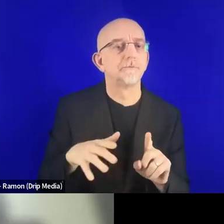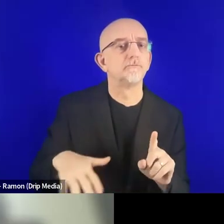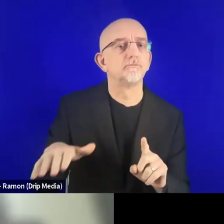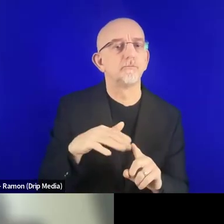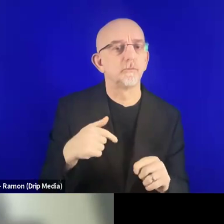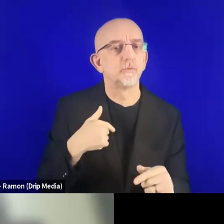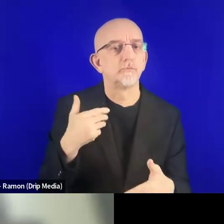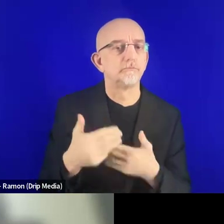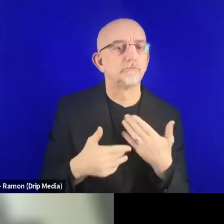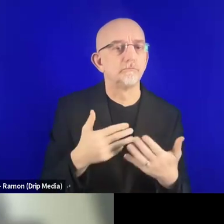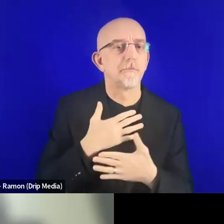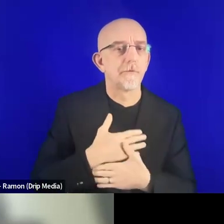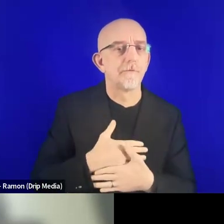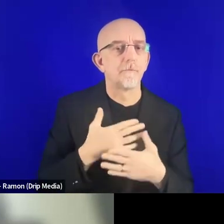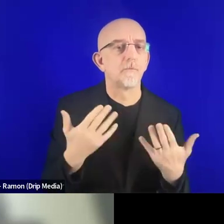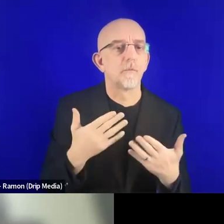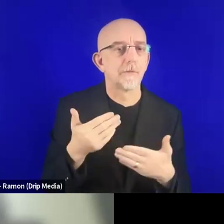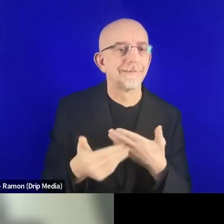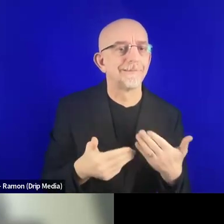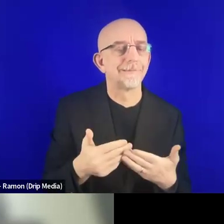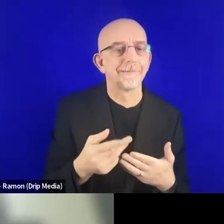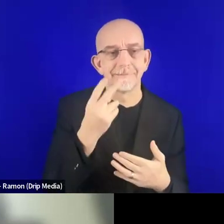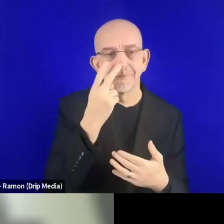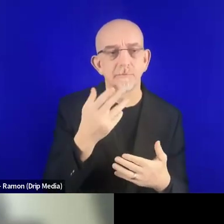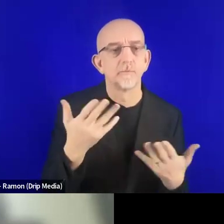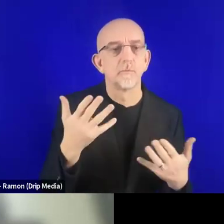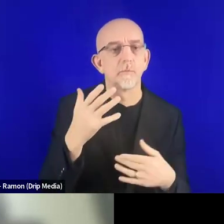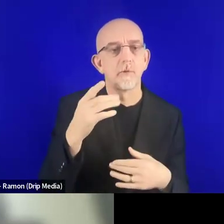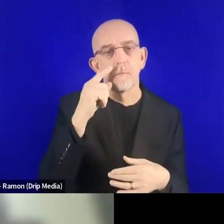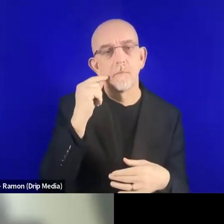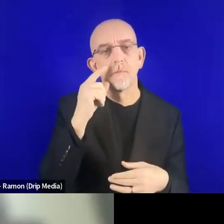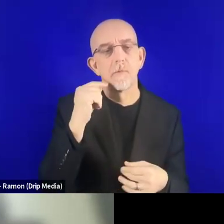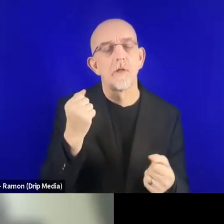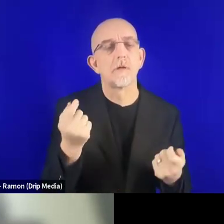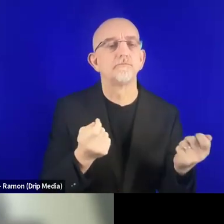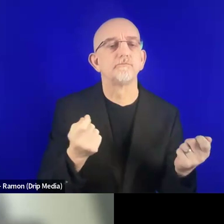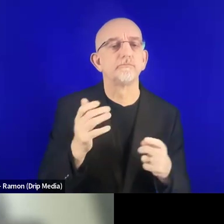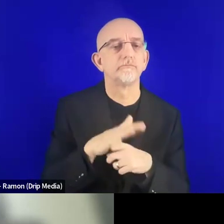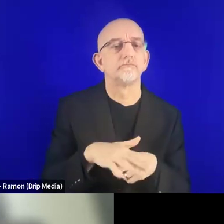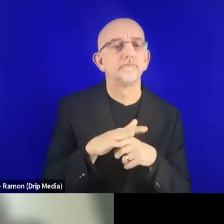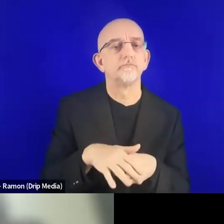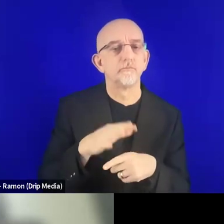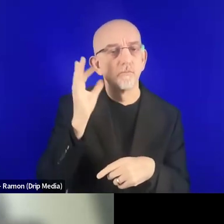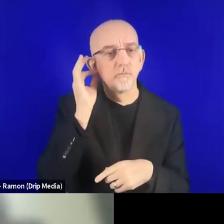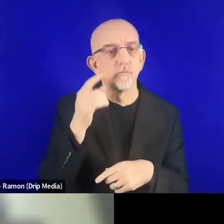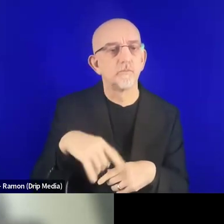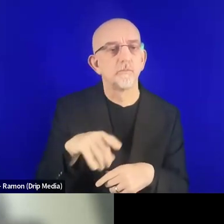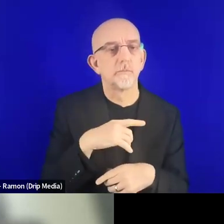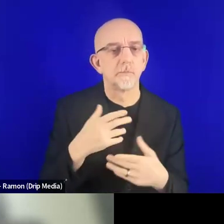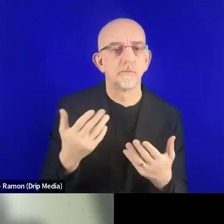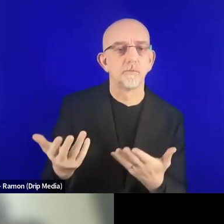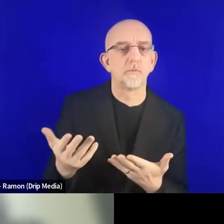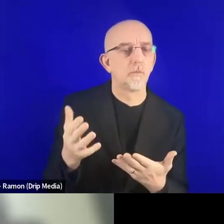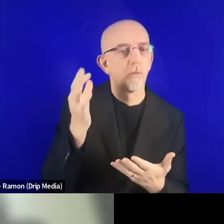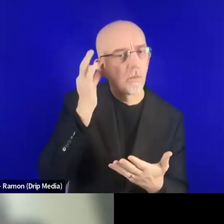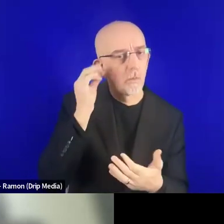level expenses, emergency expenses, and further for livelihood interventions. Coming to our projects is GIZ and the German Development